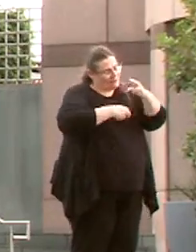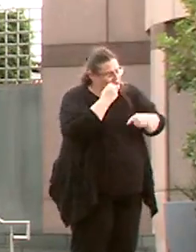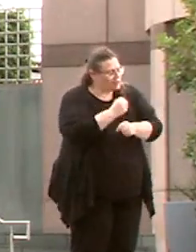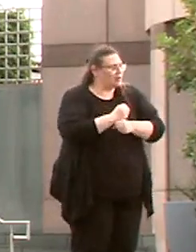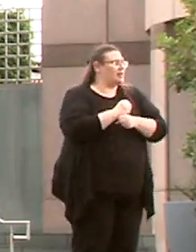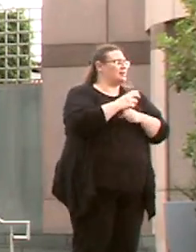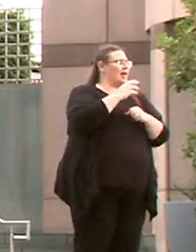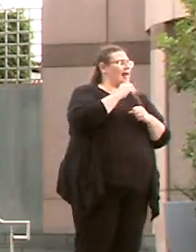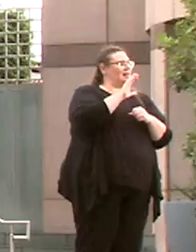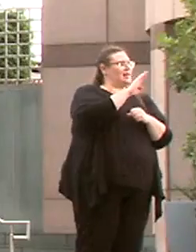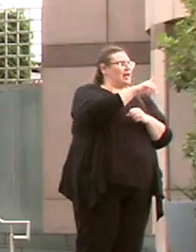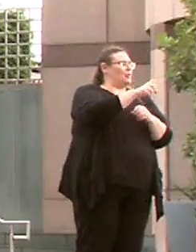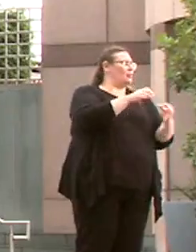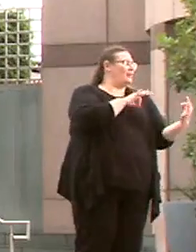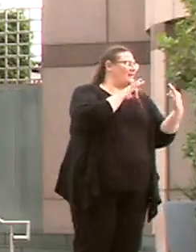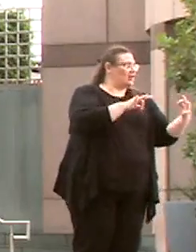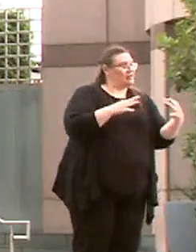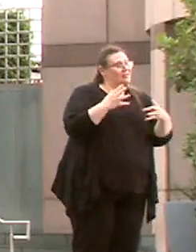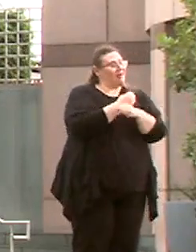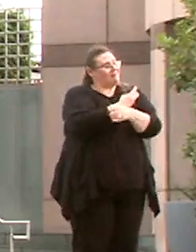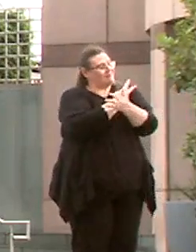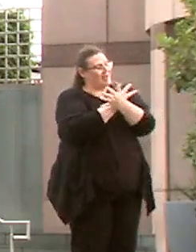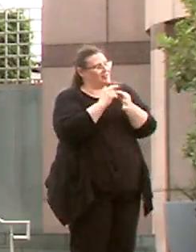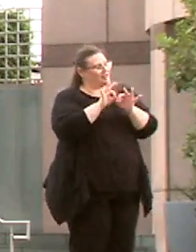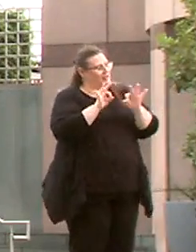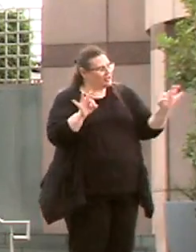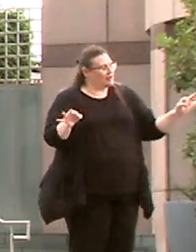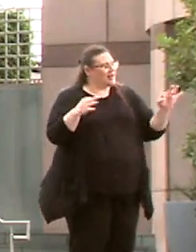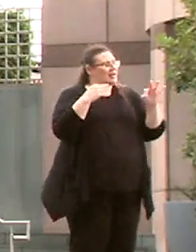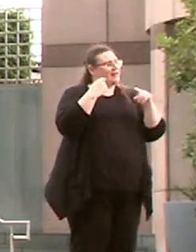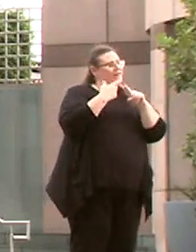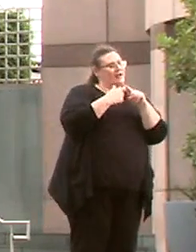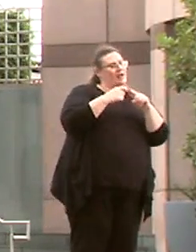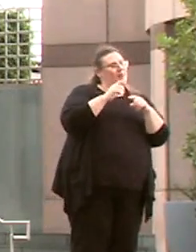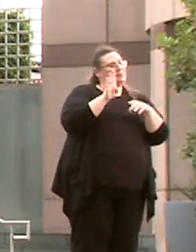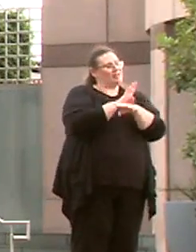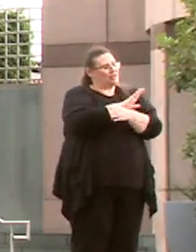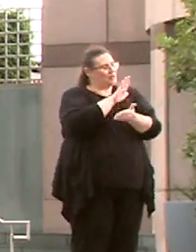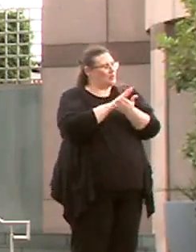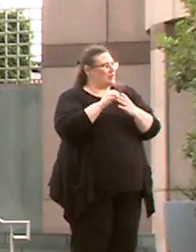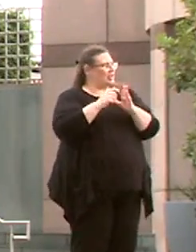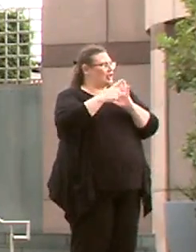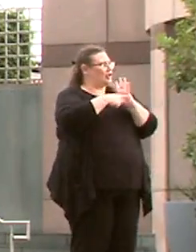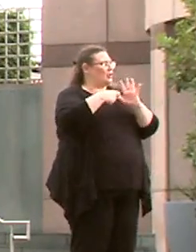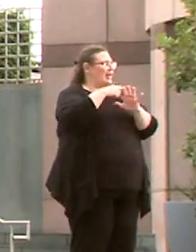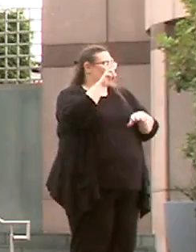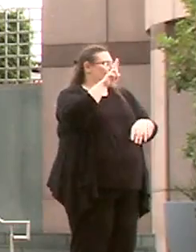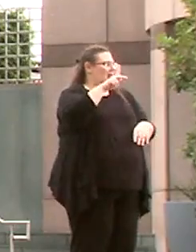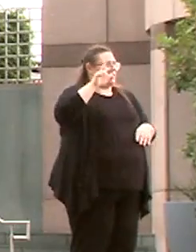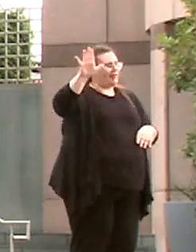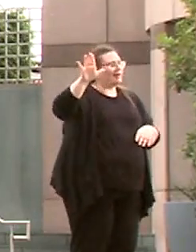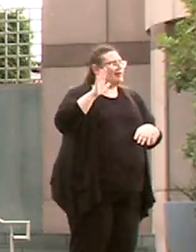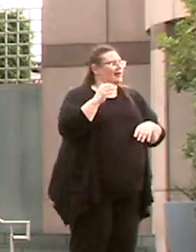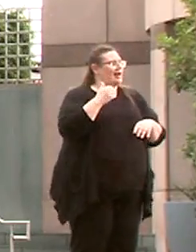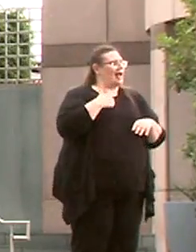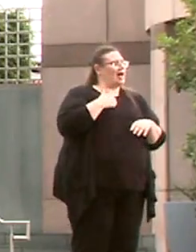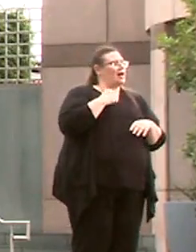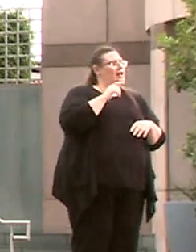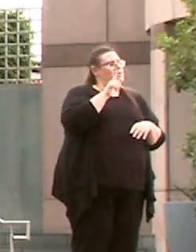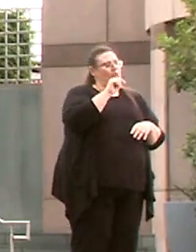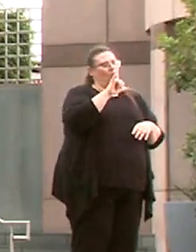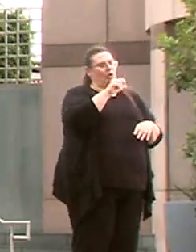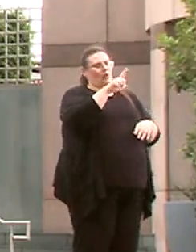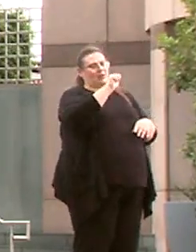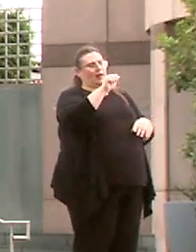Cable Productions. He received his master's from Newcastle University Business School in the UK and his bachelor from Loyola Marymount University